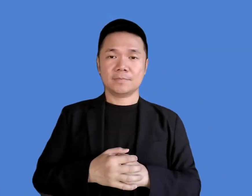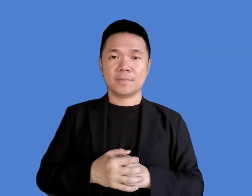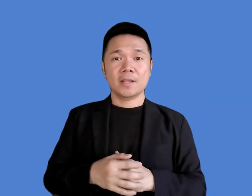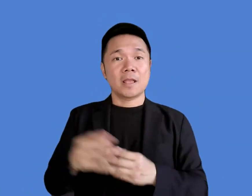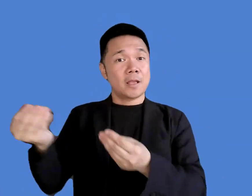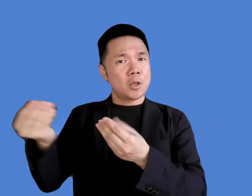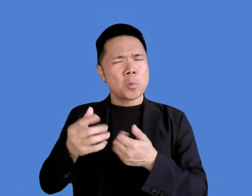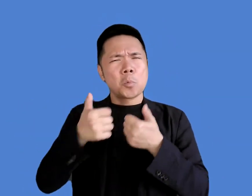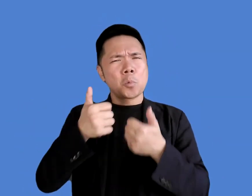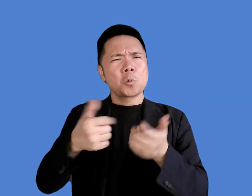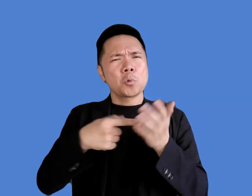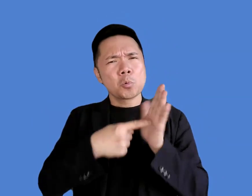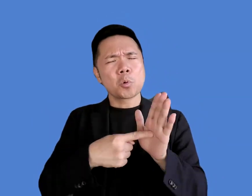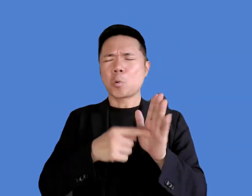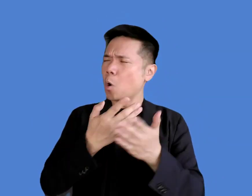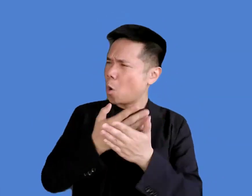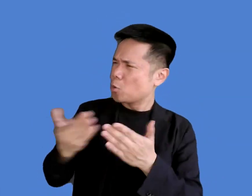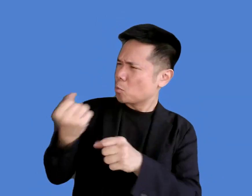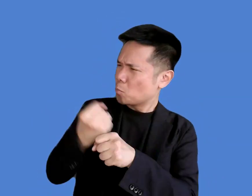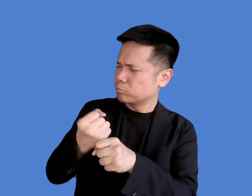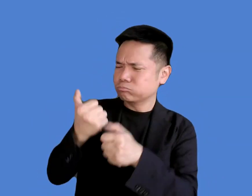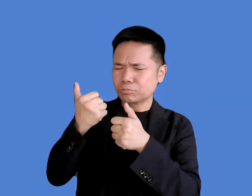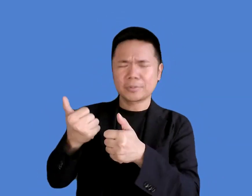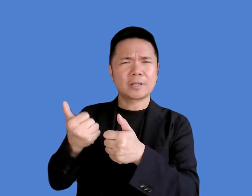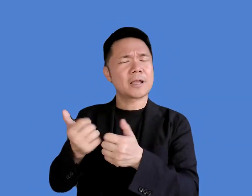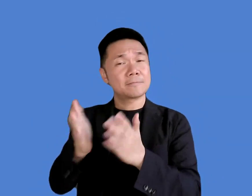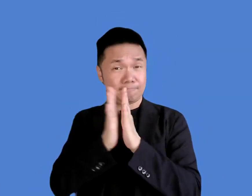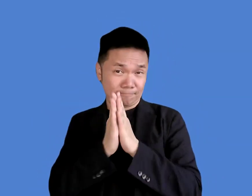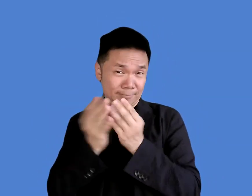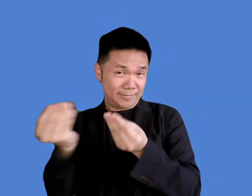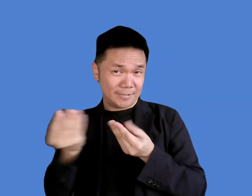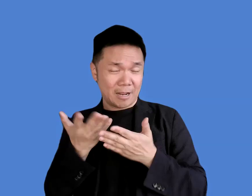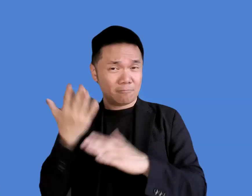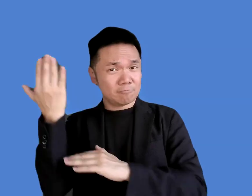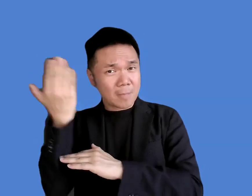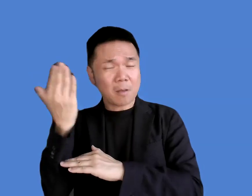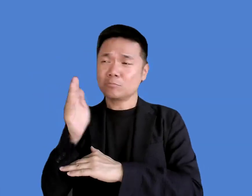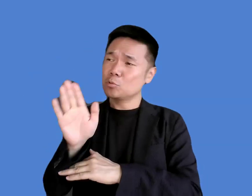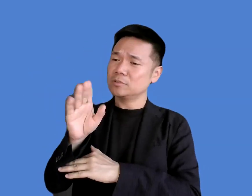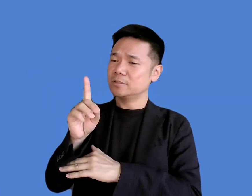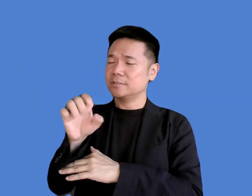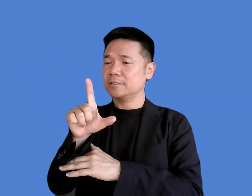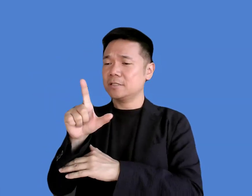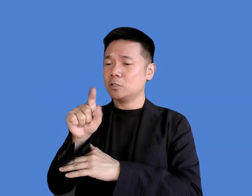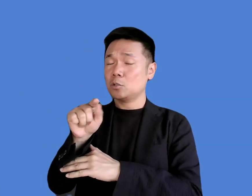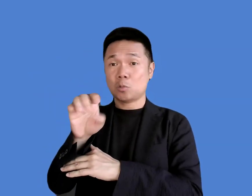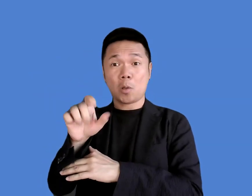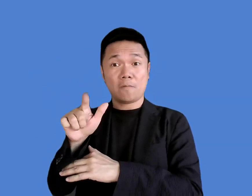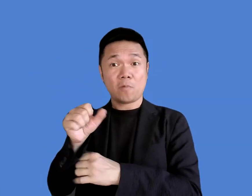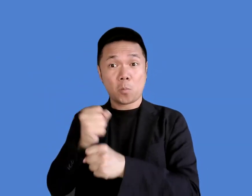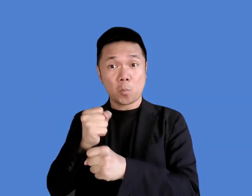great example with all what you have done. Tell us a bit more about Deloitte's approach and initiatives for